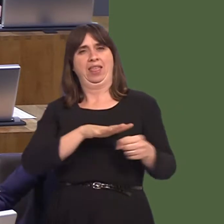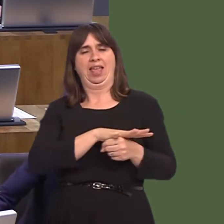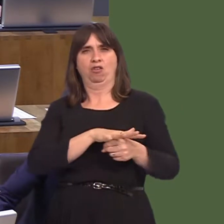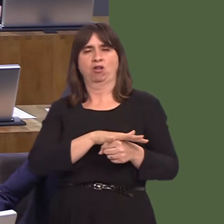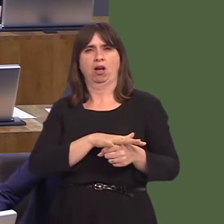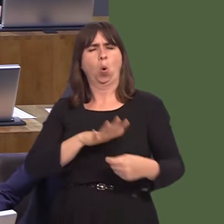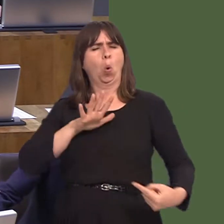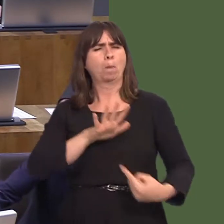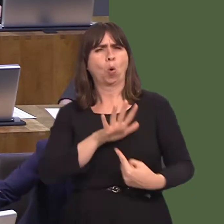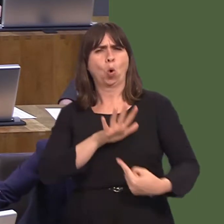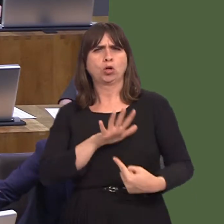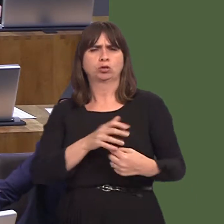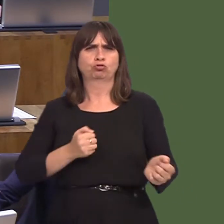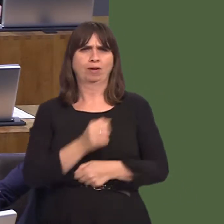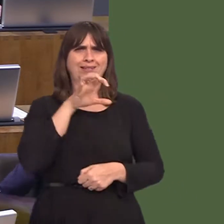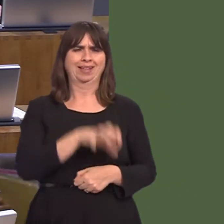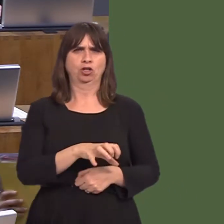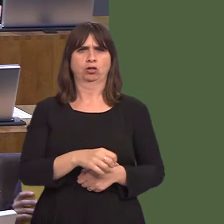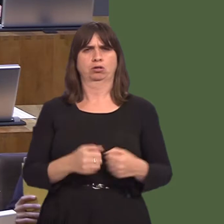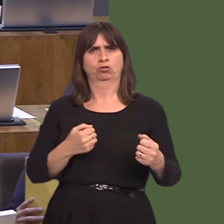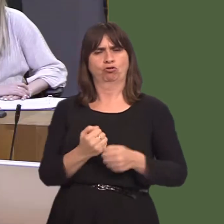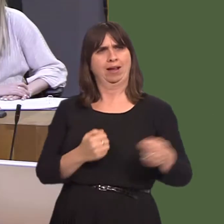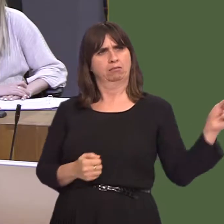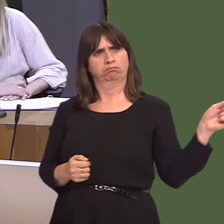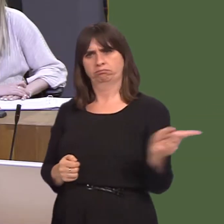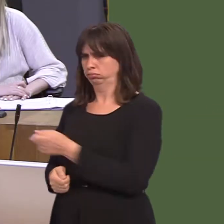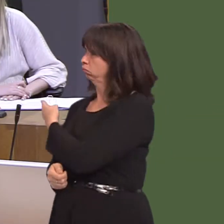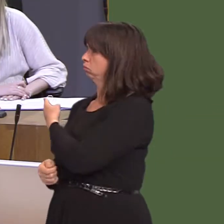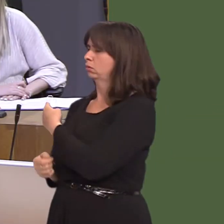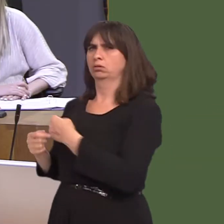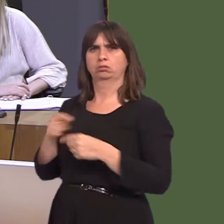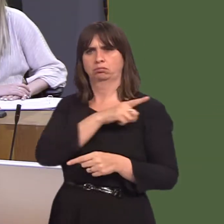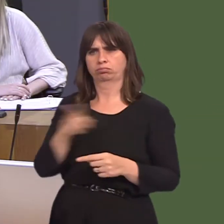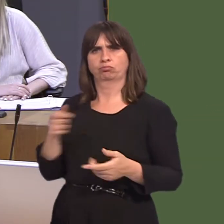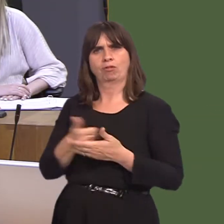exceptionally important station and there is no kind of threat to the services in Neath.